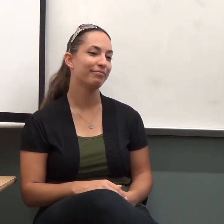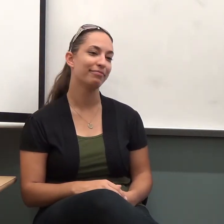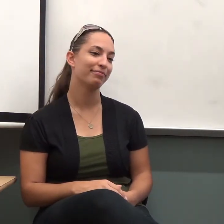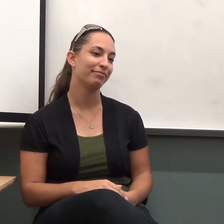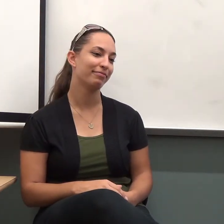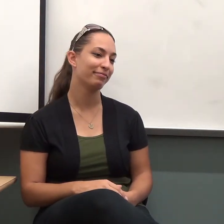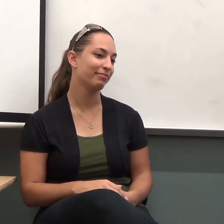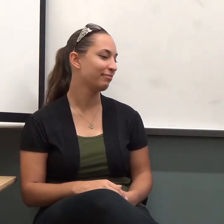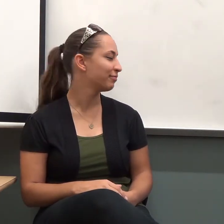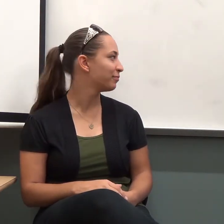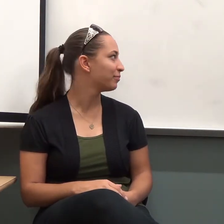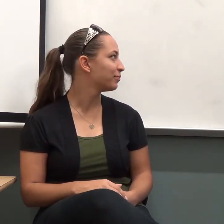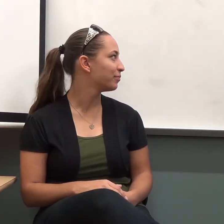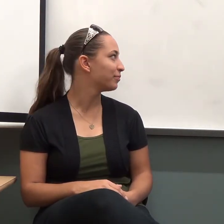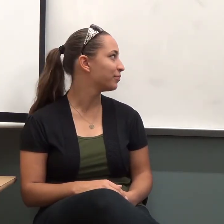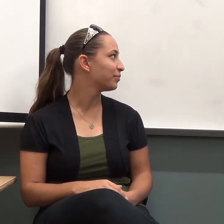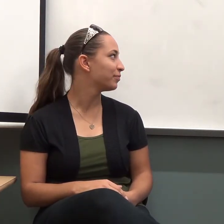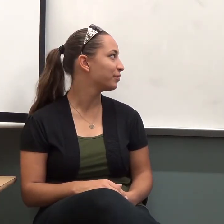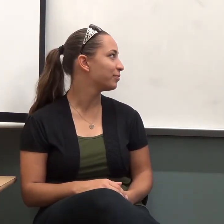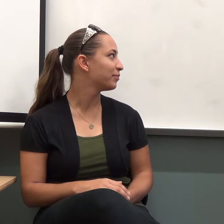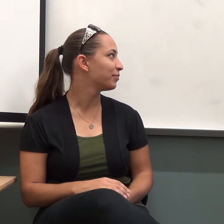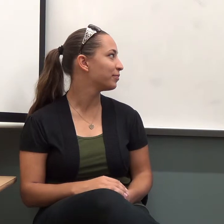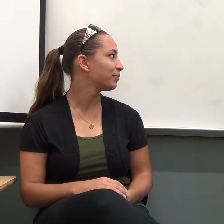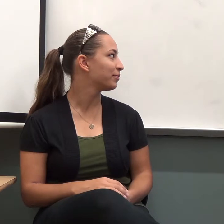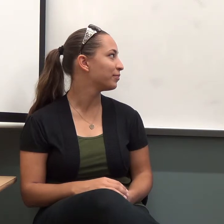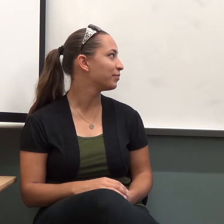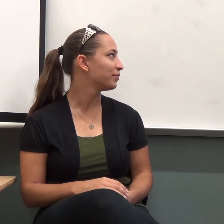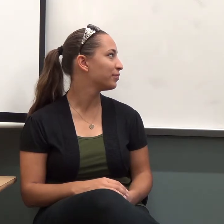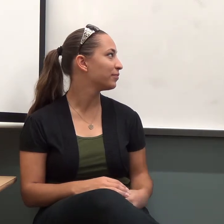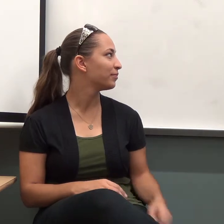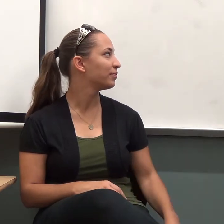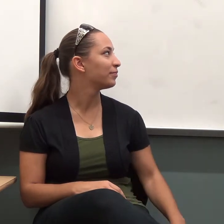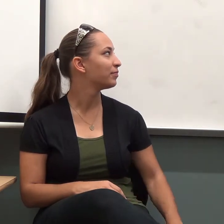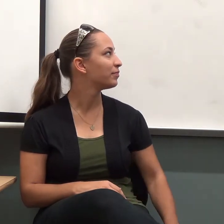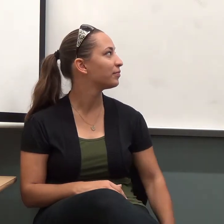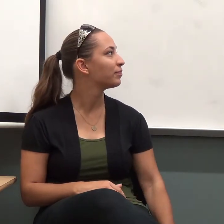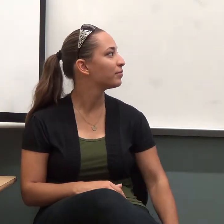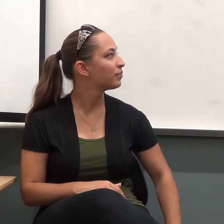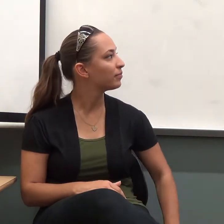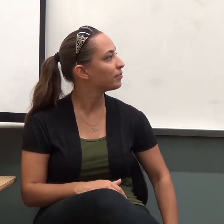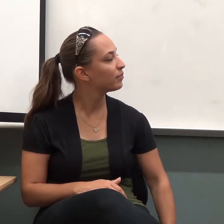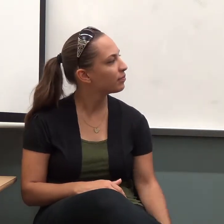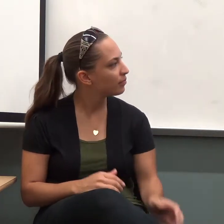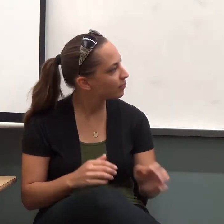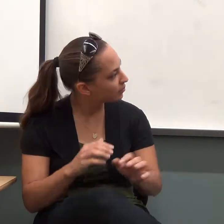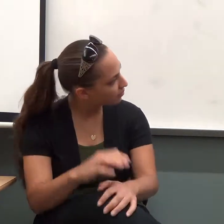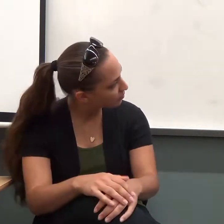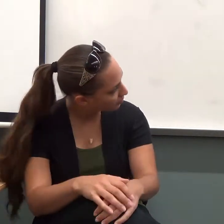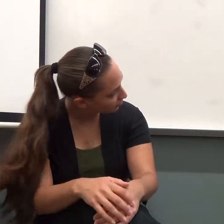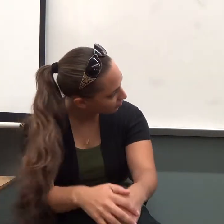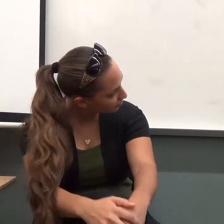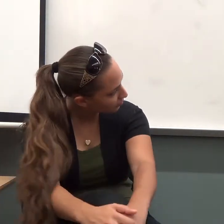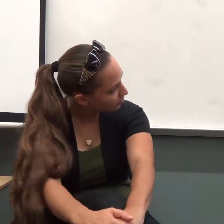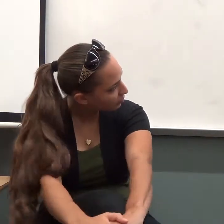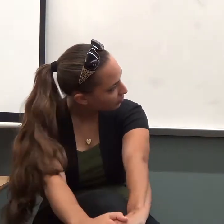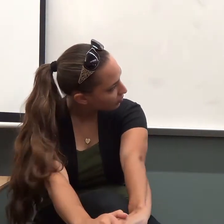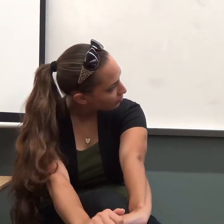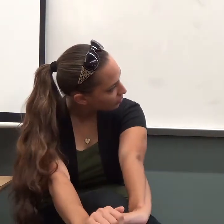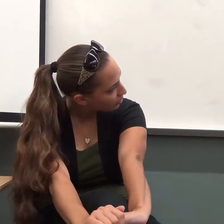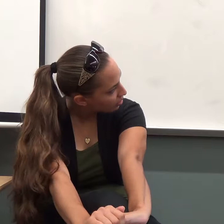I'd like to have one of those. Hold on. No more junk. They're making them soon. It's a Google. Isn't there a Google car that drives for you? Yeah. No more. Really?